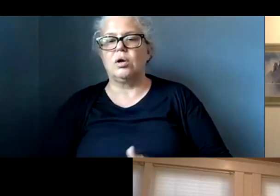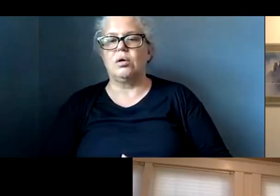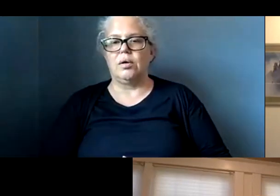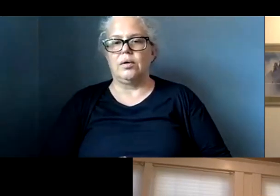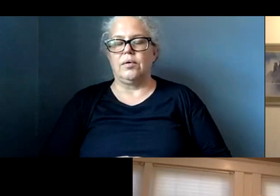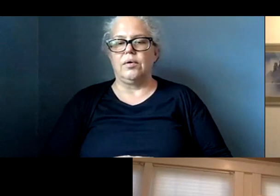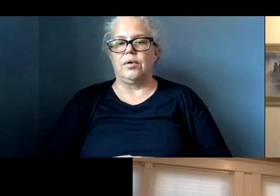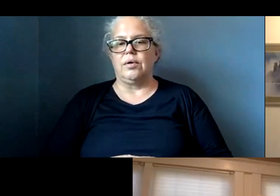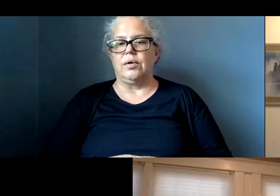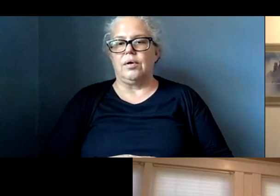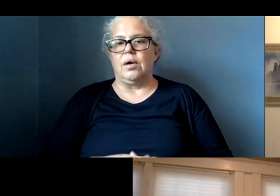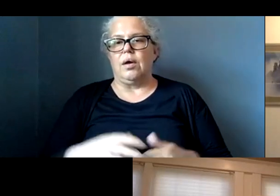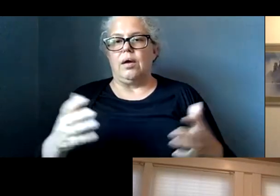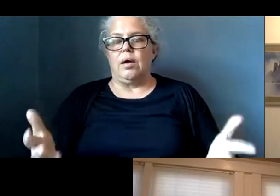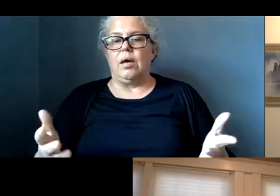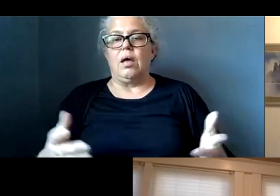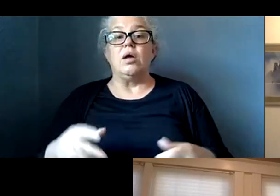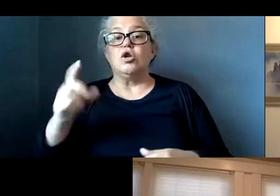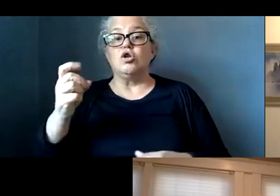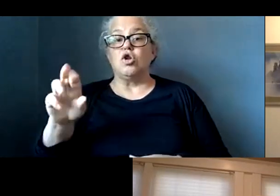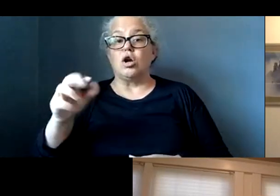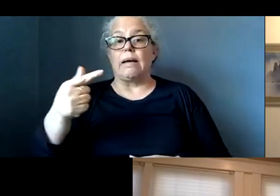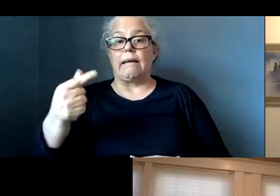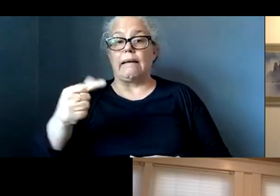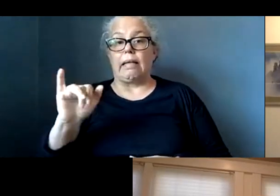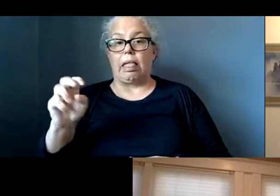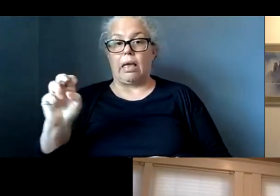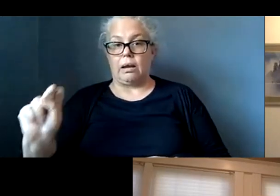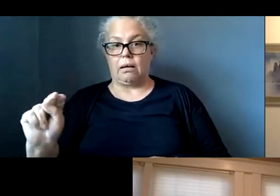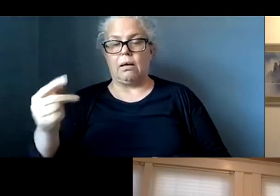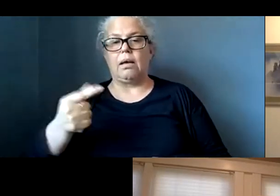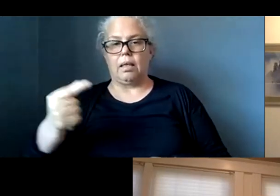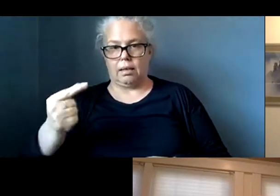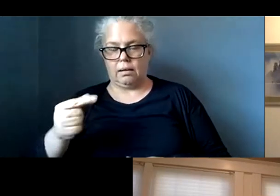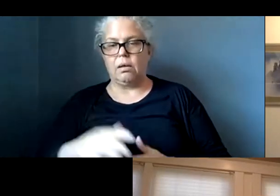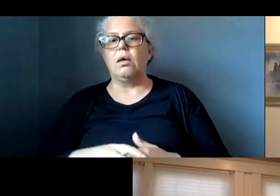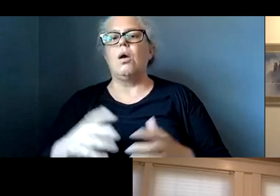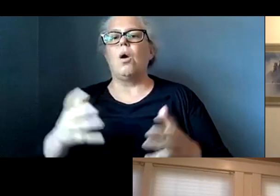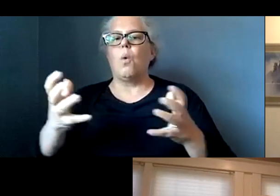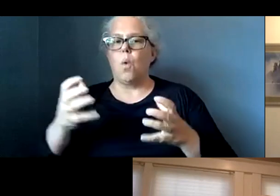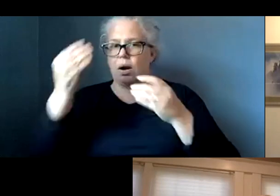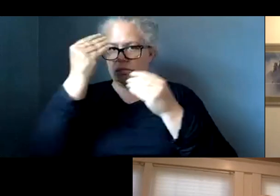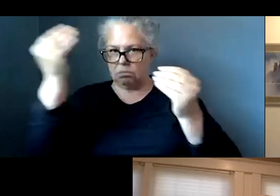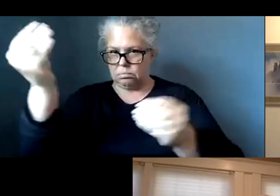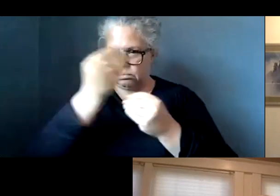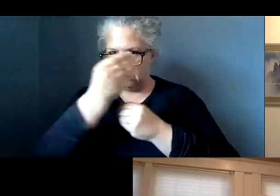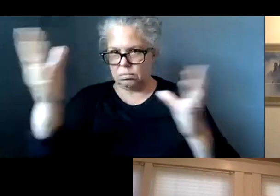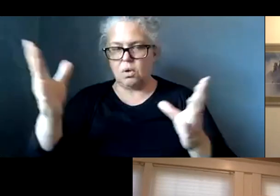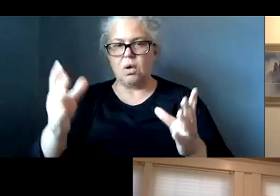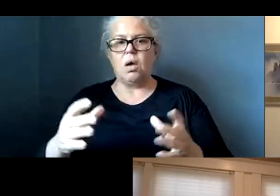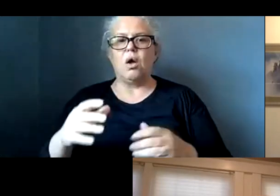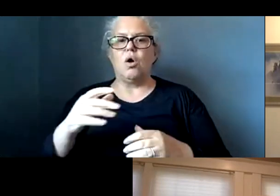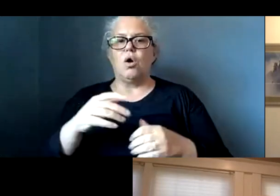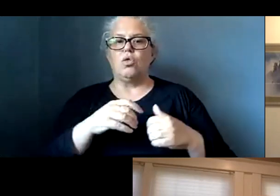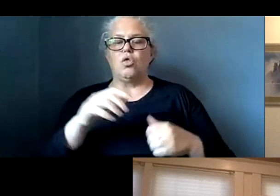Yeah, I thought so. Dr. Gillin wanted us to know that the Romantic poets were vaster and